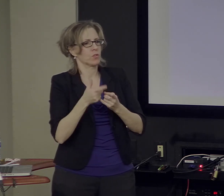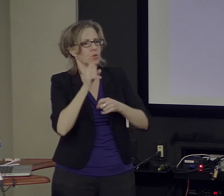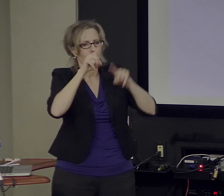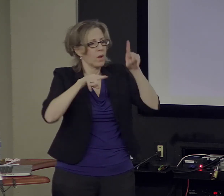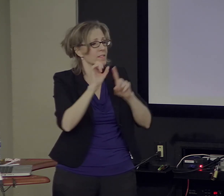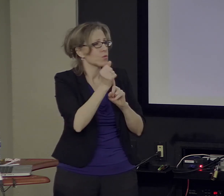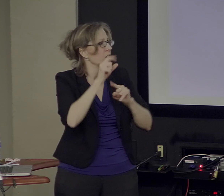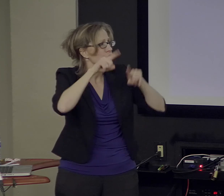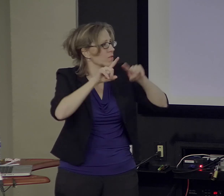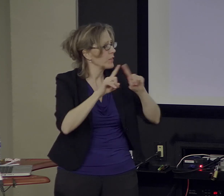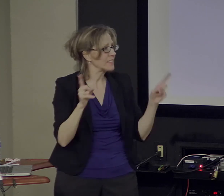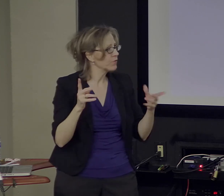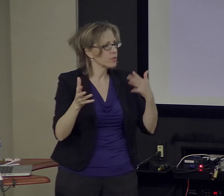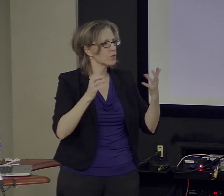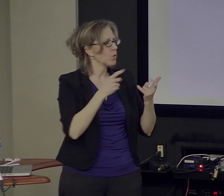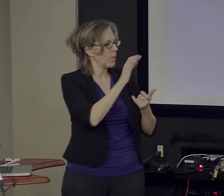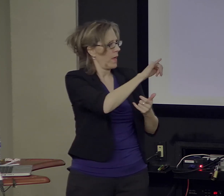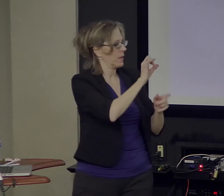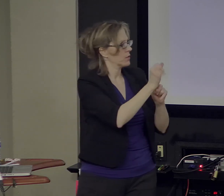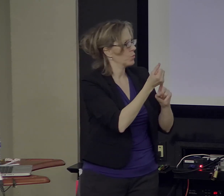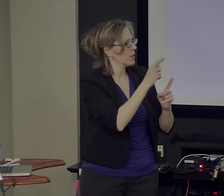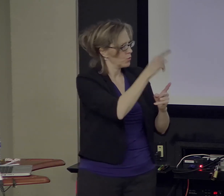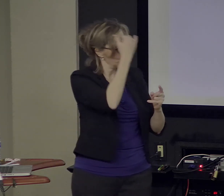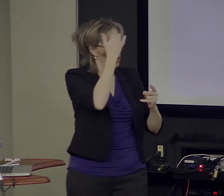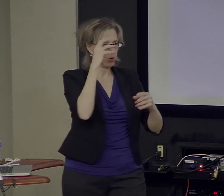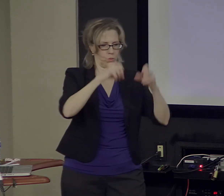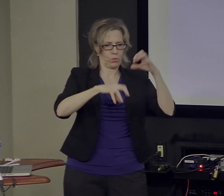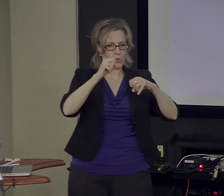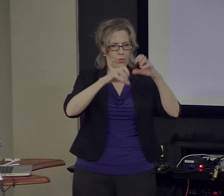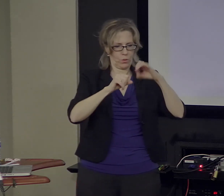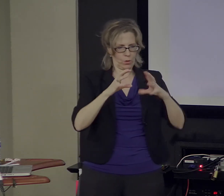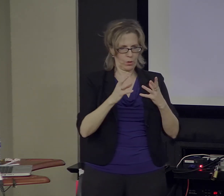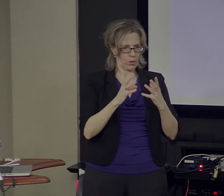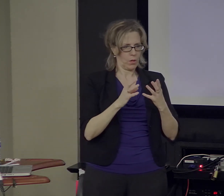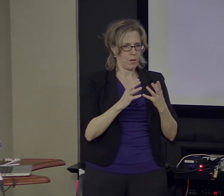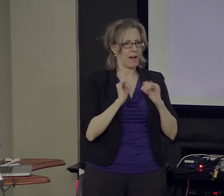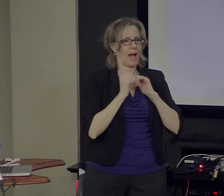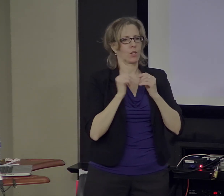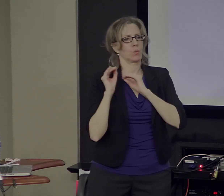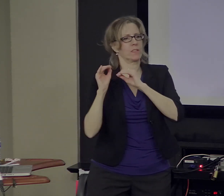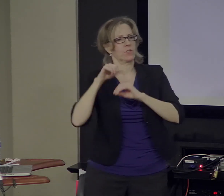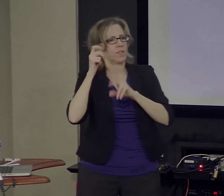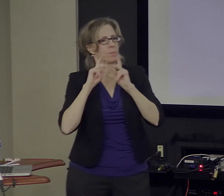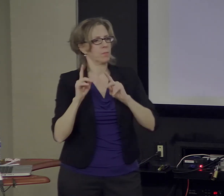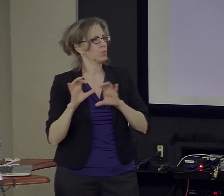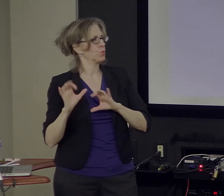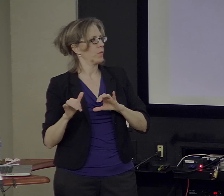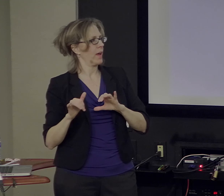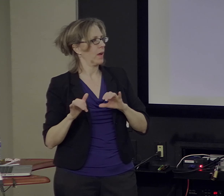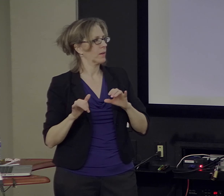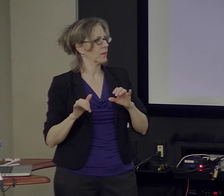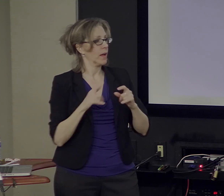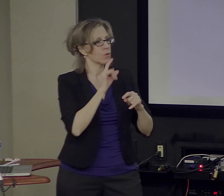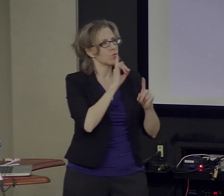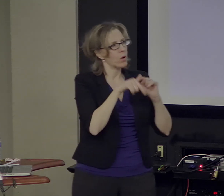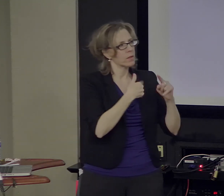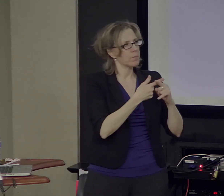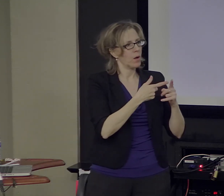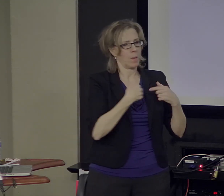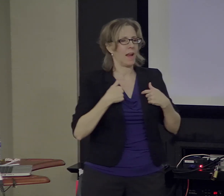you have to consider the context and the situations that you're working in, and there are so many layers. And then you might be